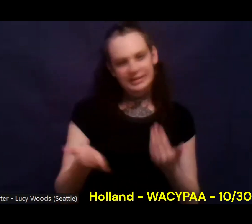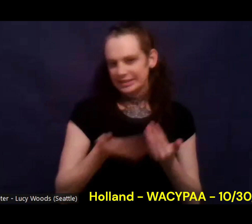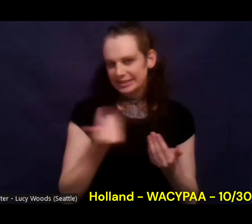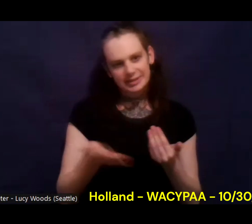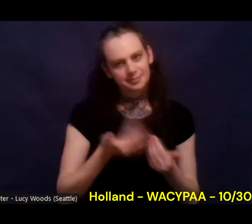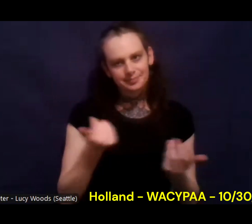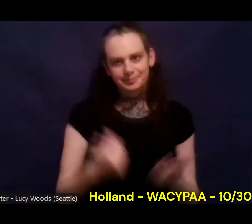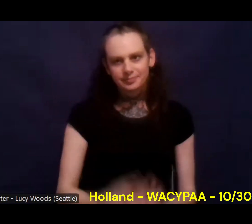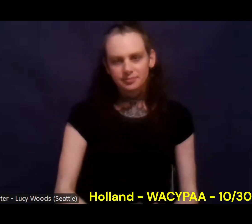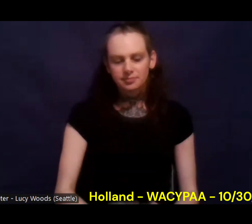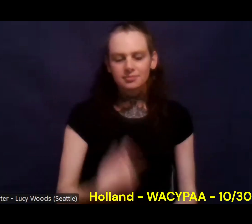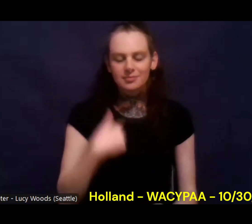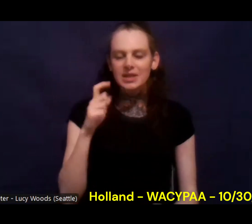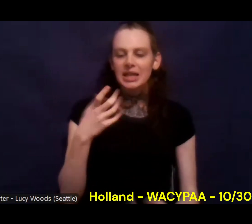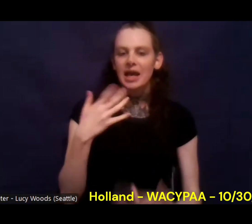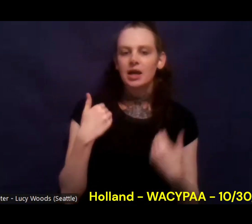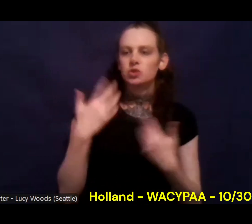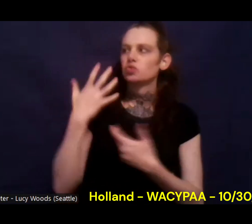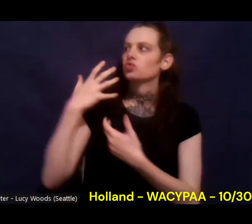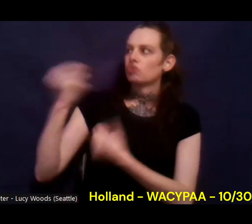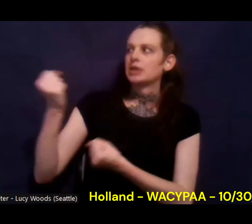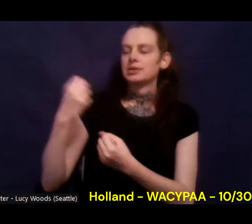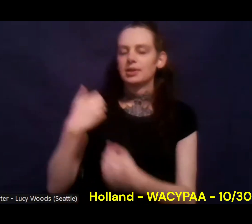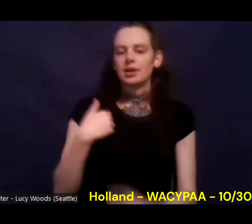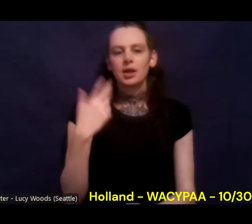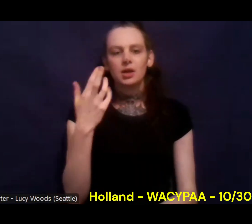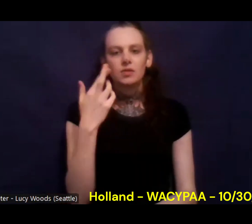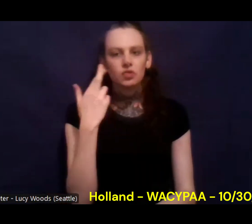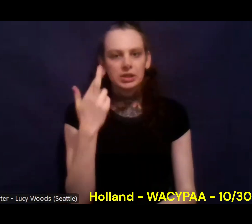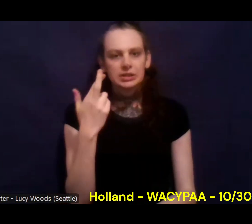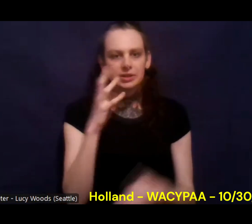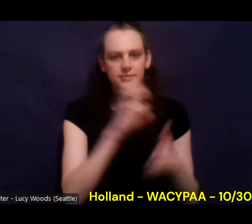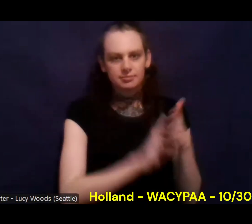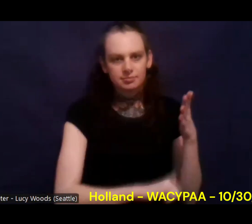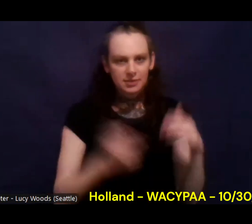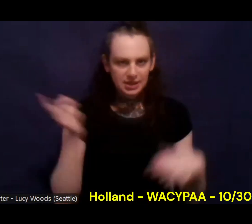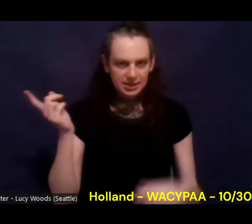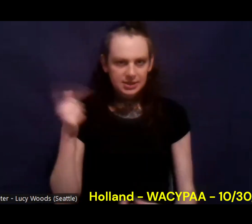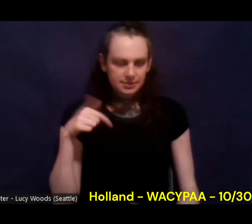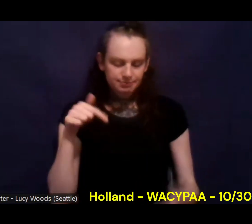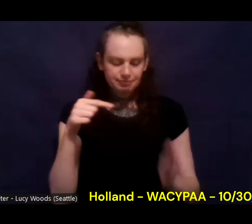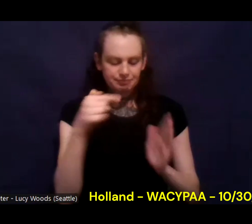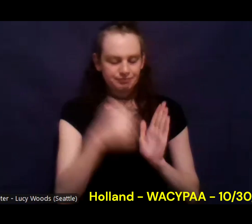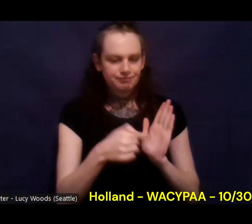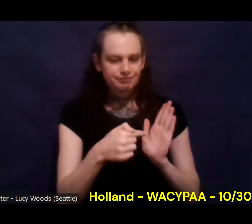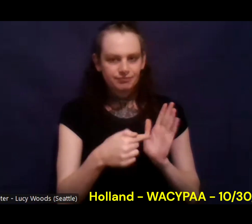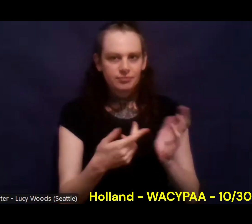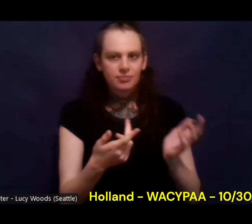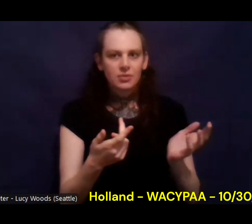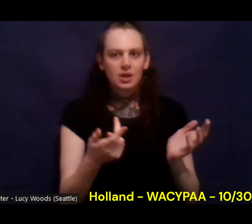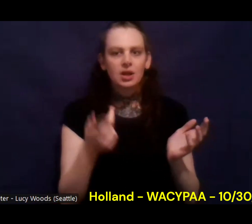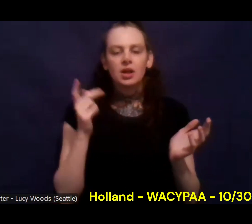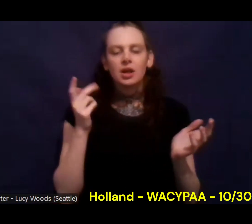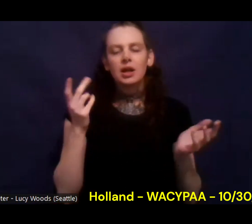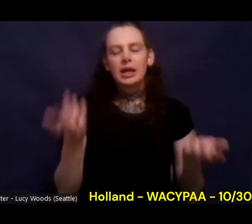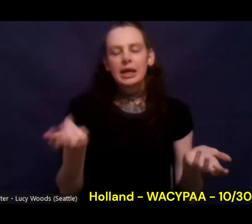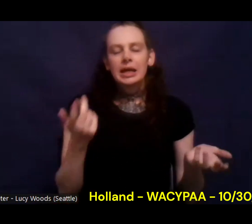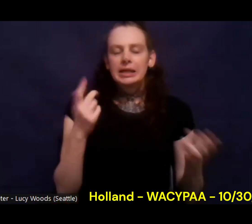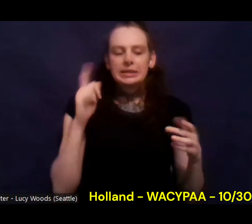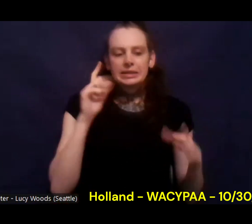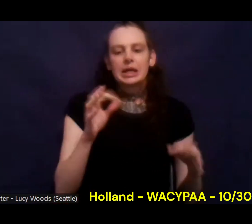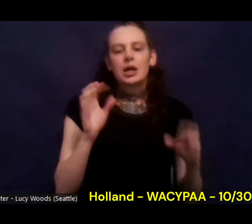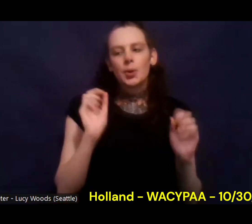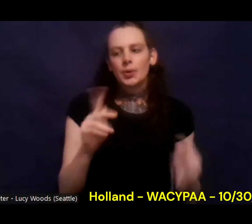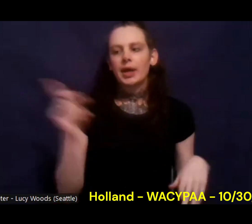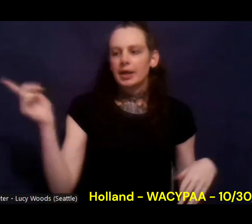have to trust that there's a reason why this was removed, and then I have to be like, well, it's removed for a reason that I don't need to know. And like I'm one of